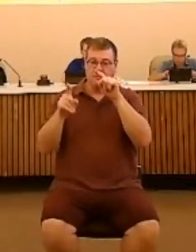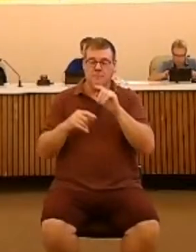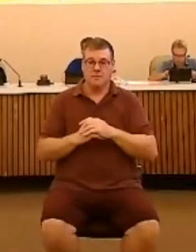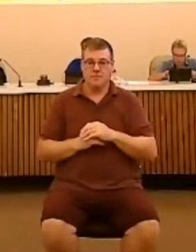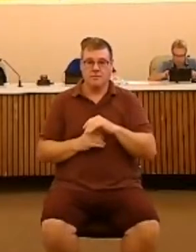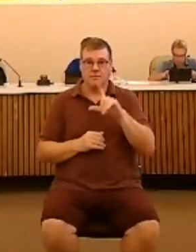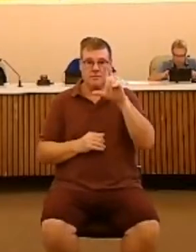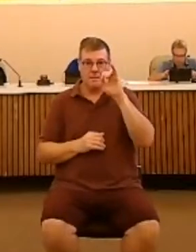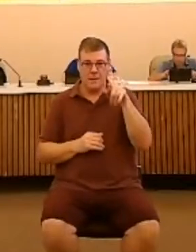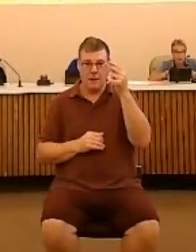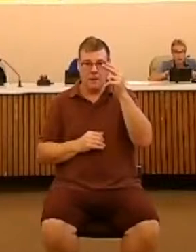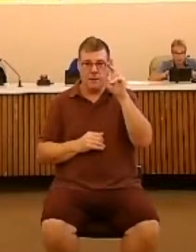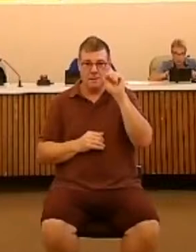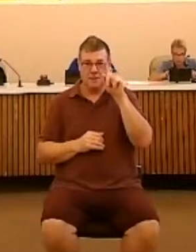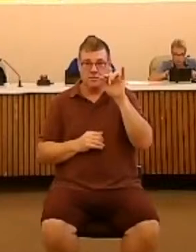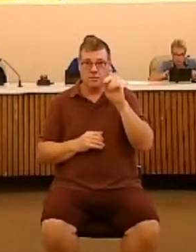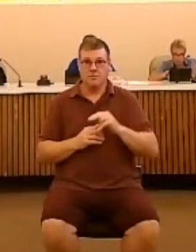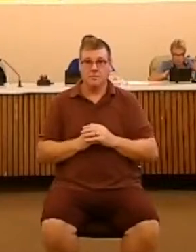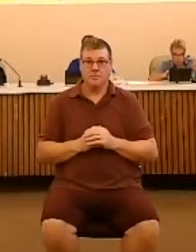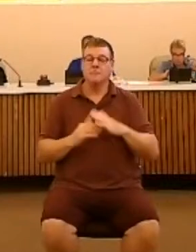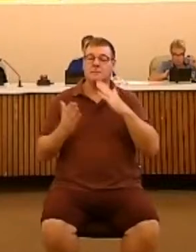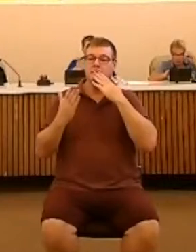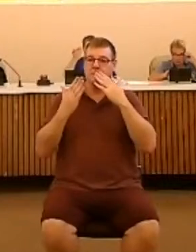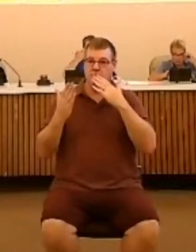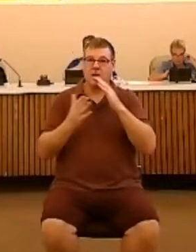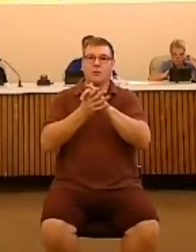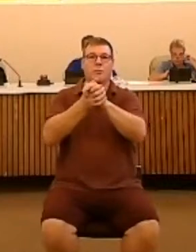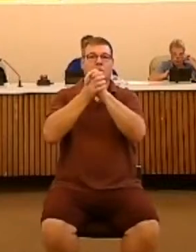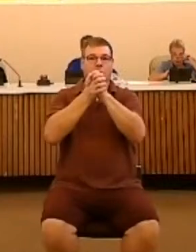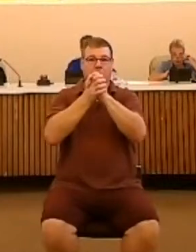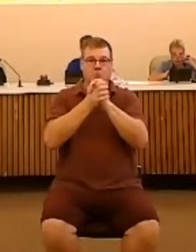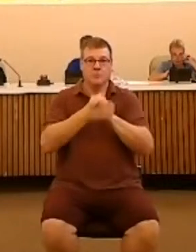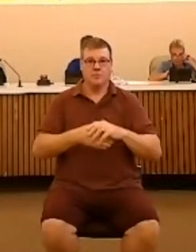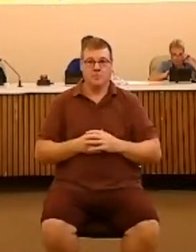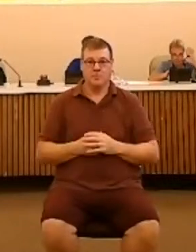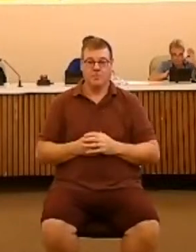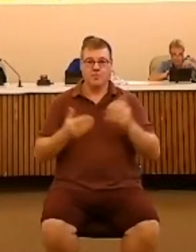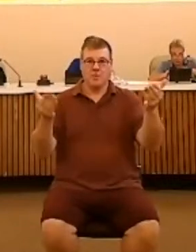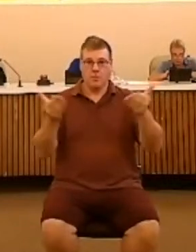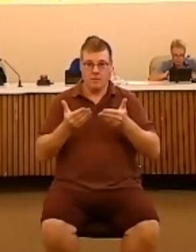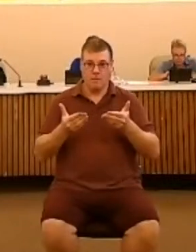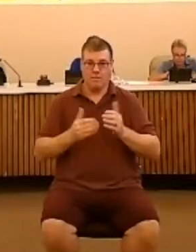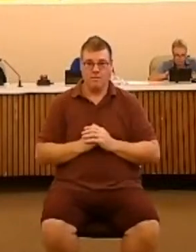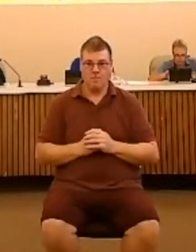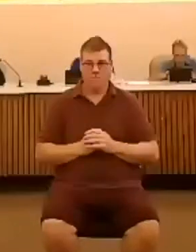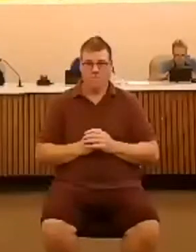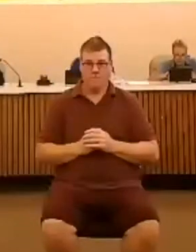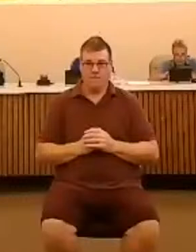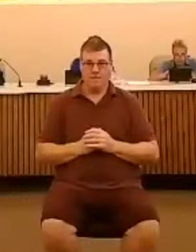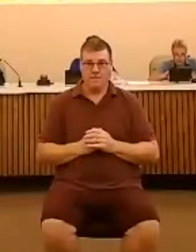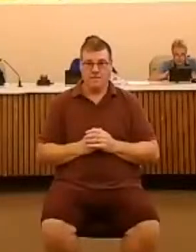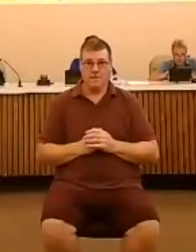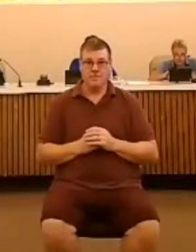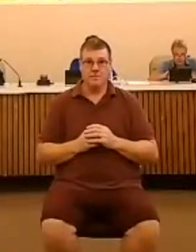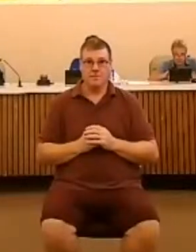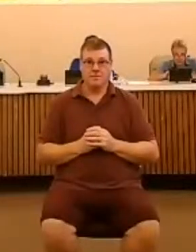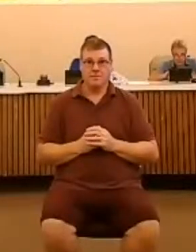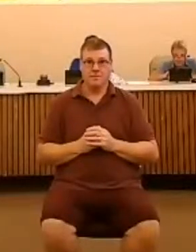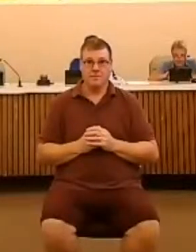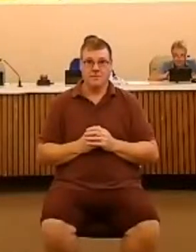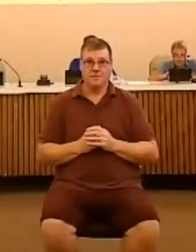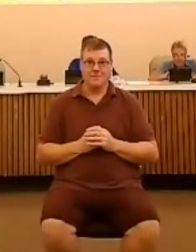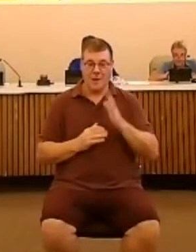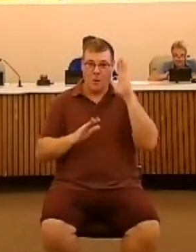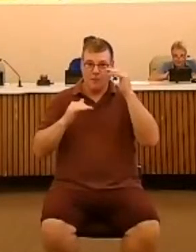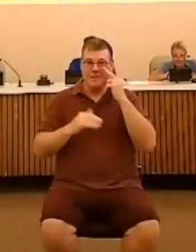Lehigh Station Road. So Awesome. Yep, Thank great. you. Congratulations. and good luck. Thank you. Yep. Thank you. Congratulations. Hope Welcome to see you guys Henrietta. there in the